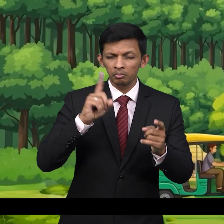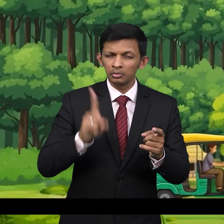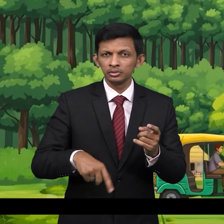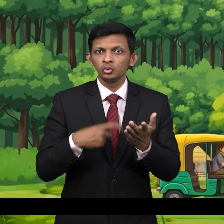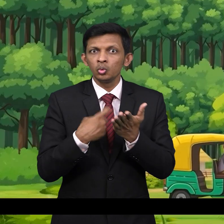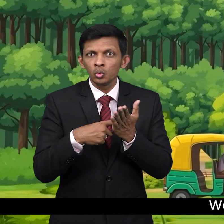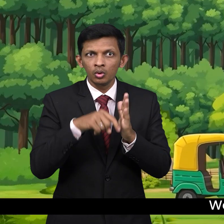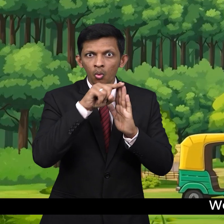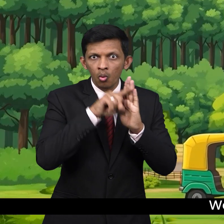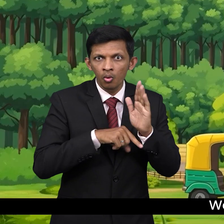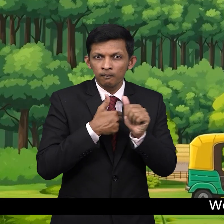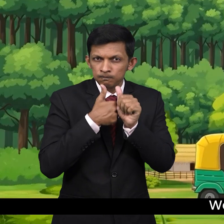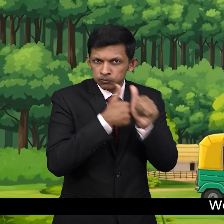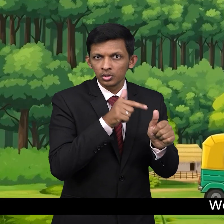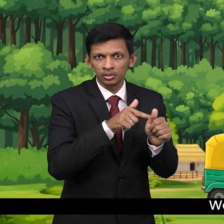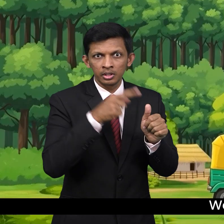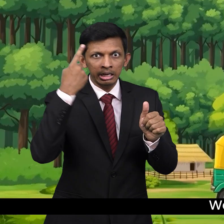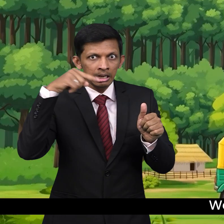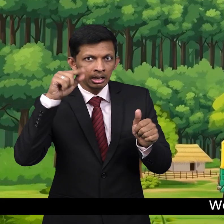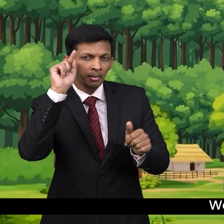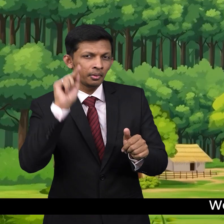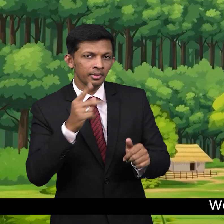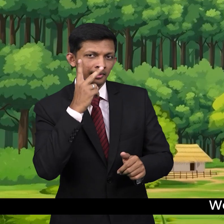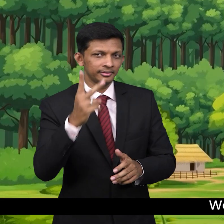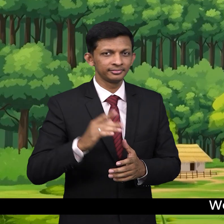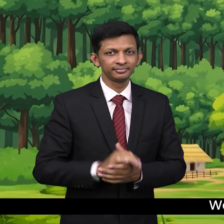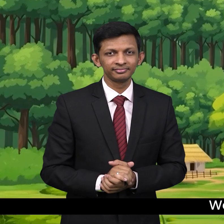So, children, we should always